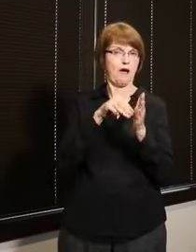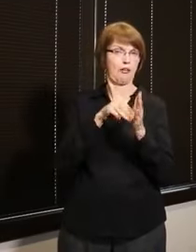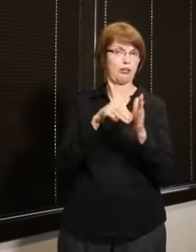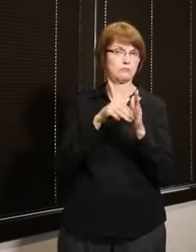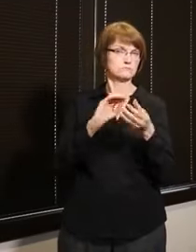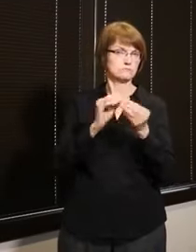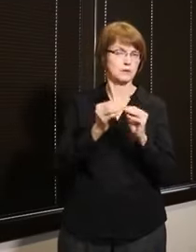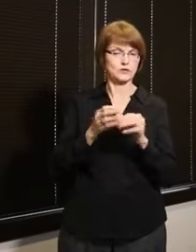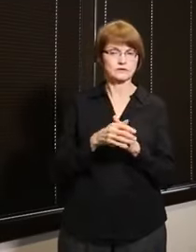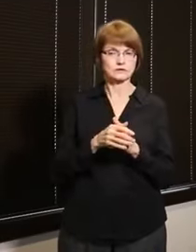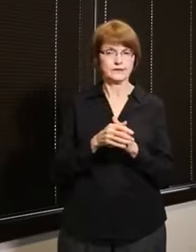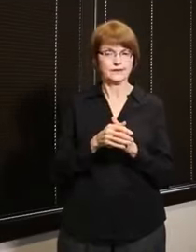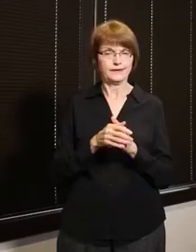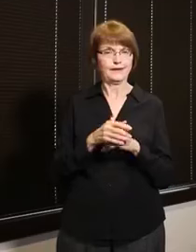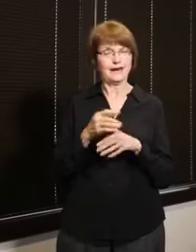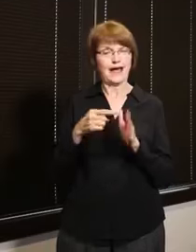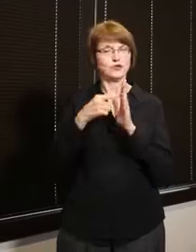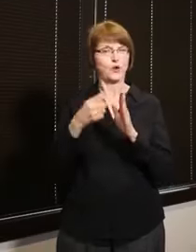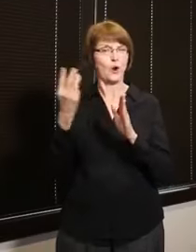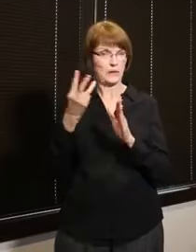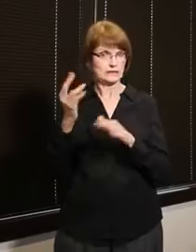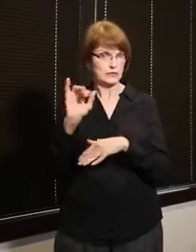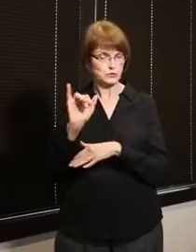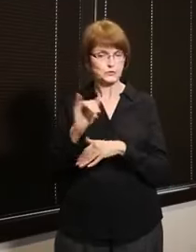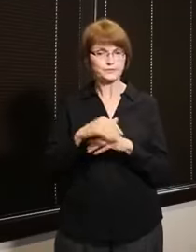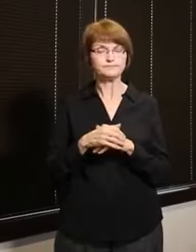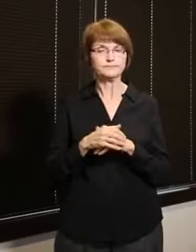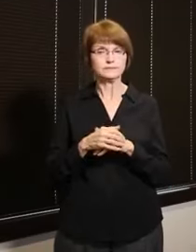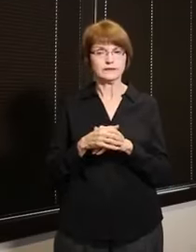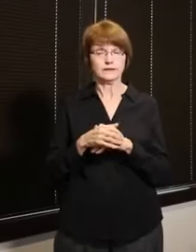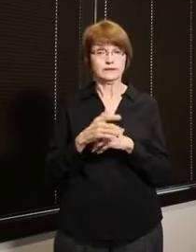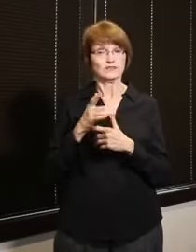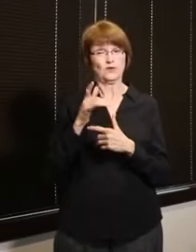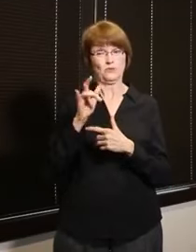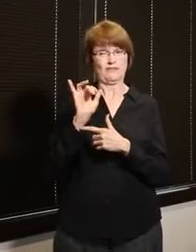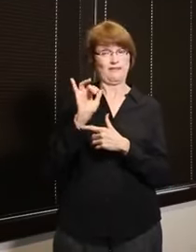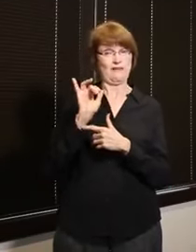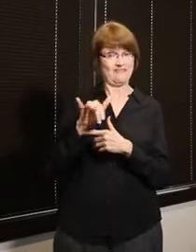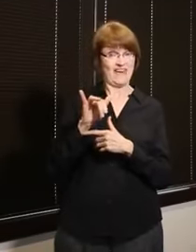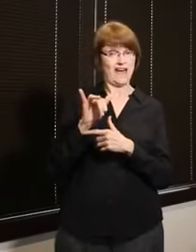me show this on Wednesday as well. And as I said, we update these every